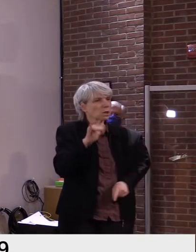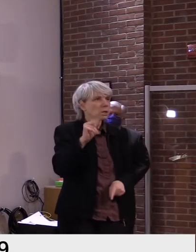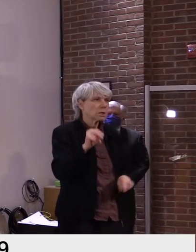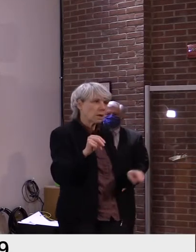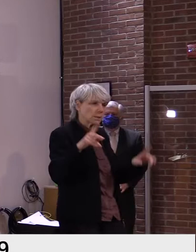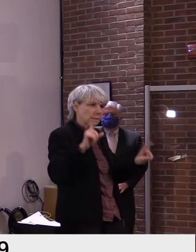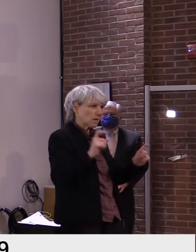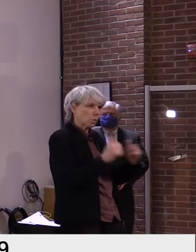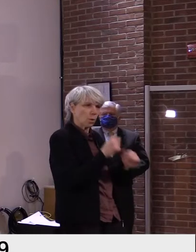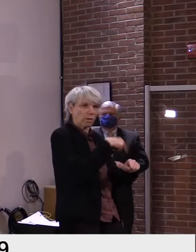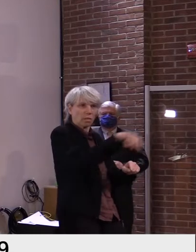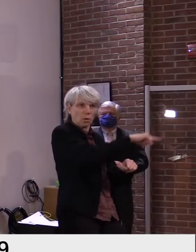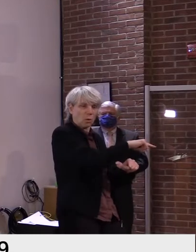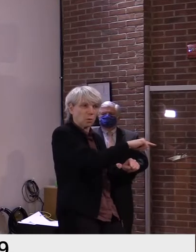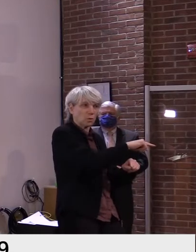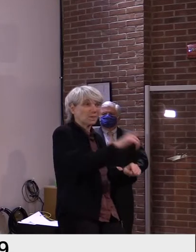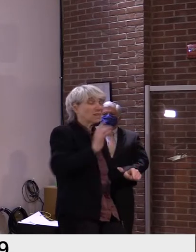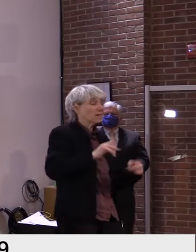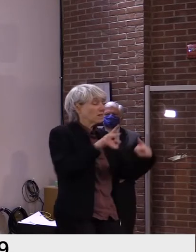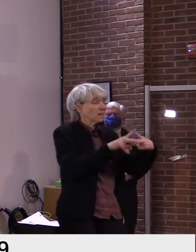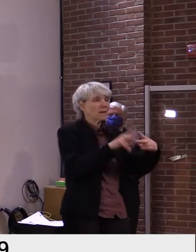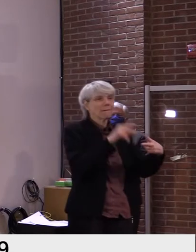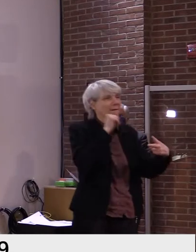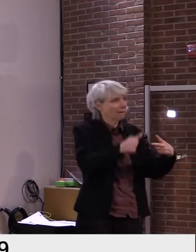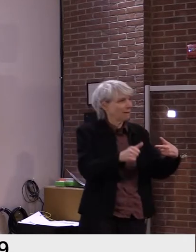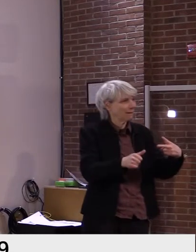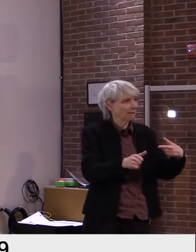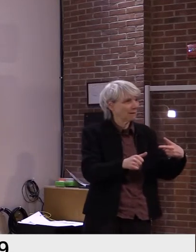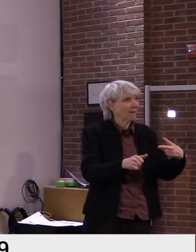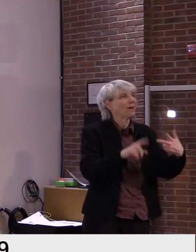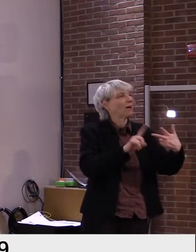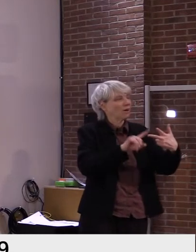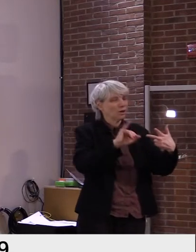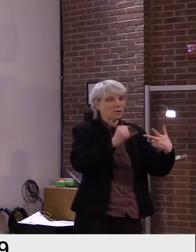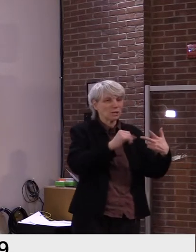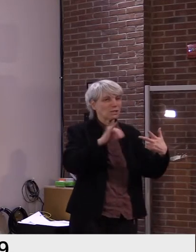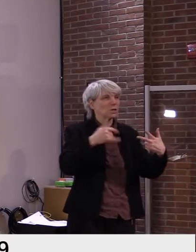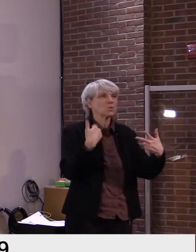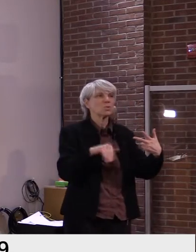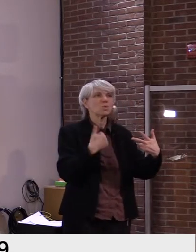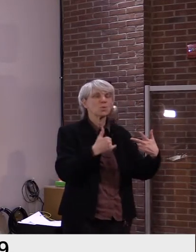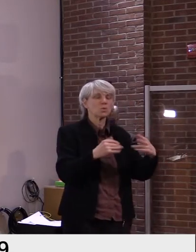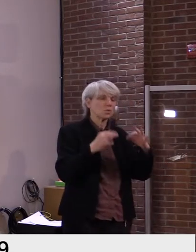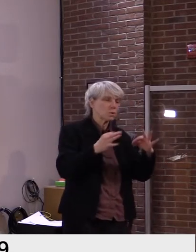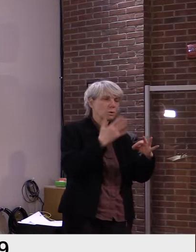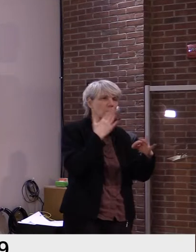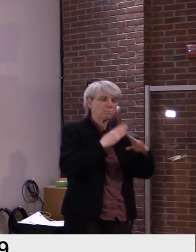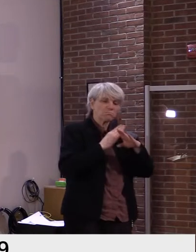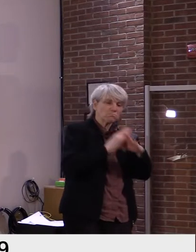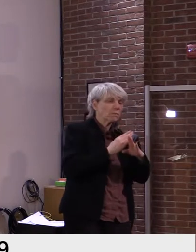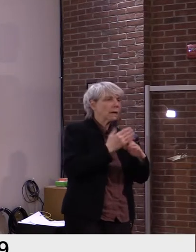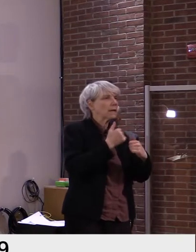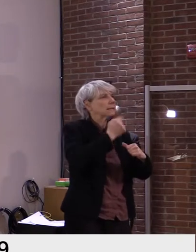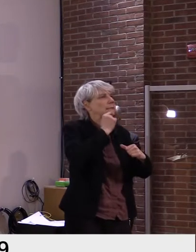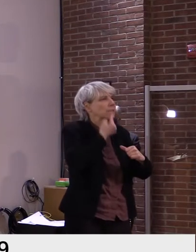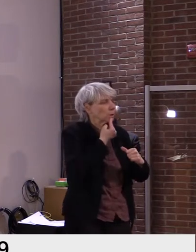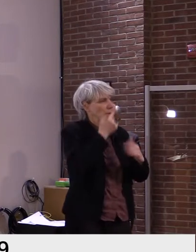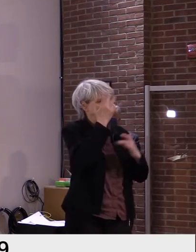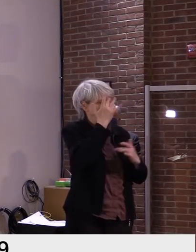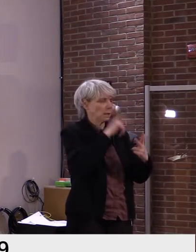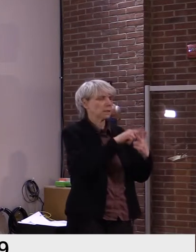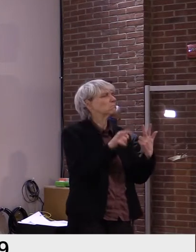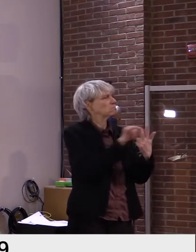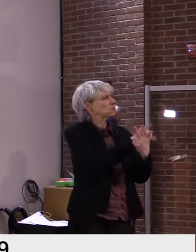Johnson vaccine is rated as highly effective at preventing serious illness, as are the 2 vaccines we already